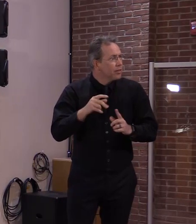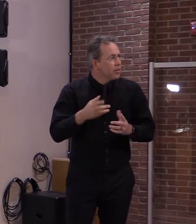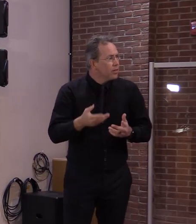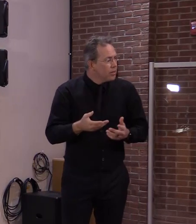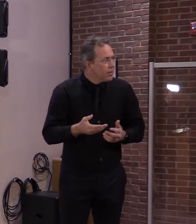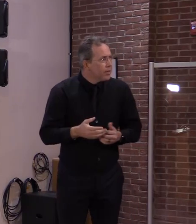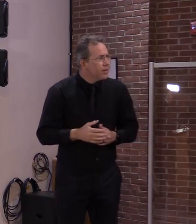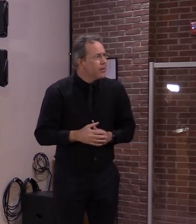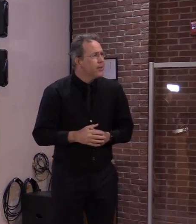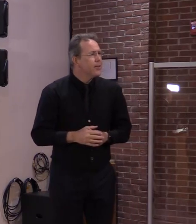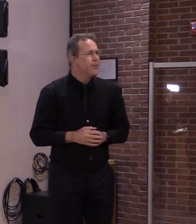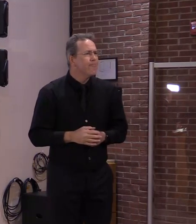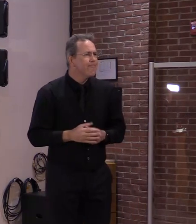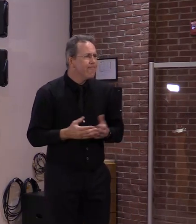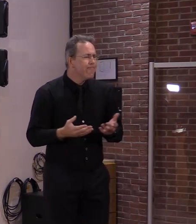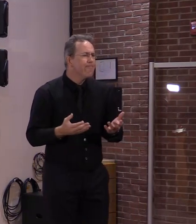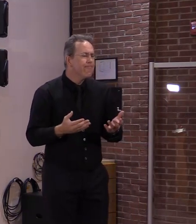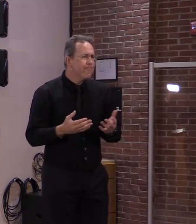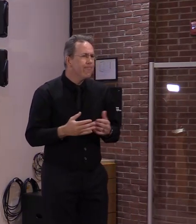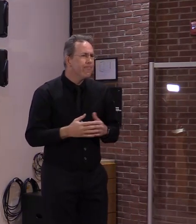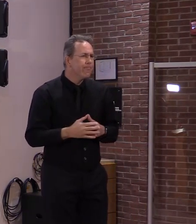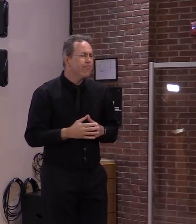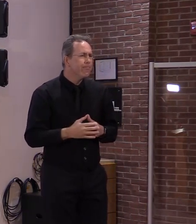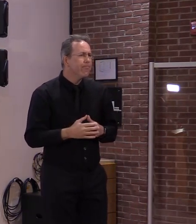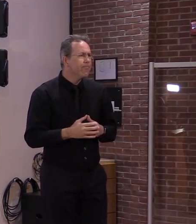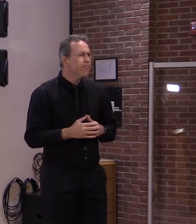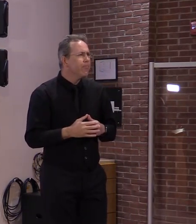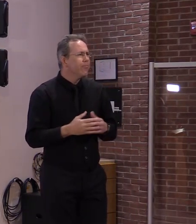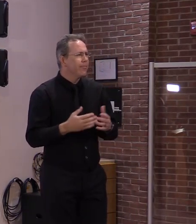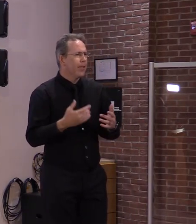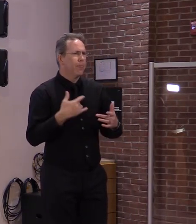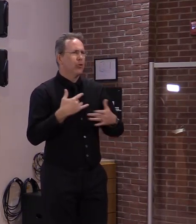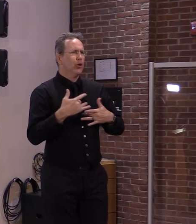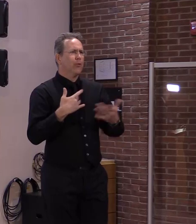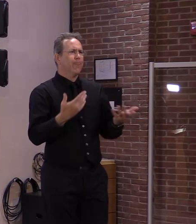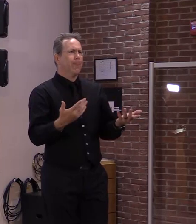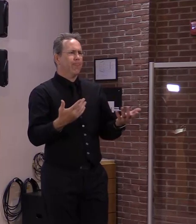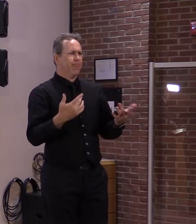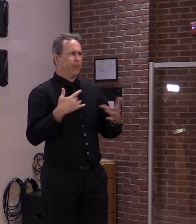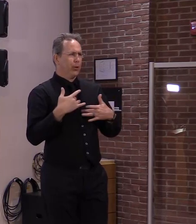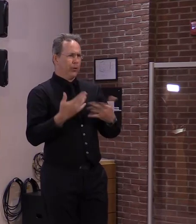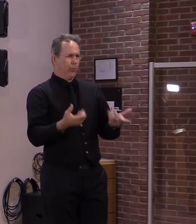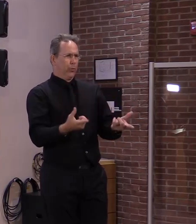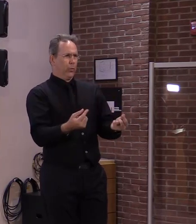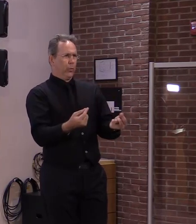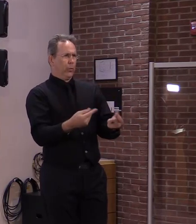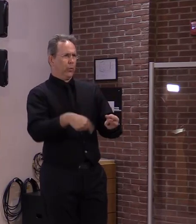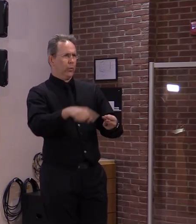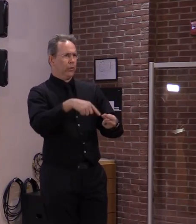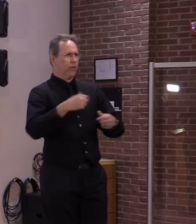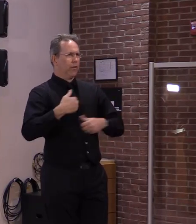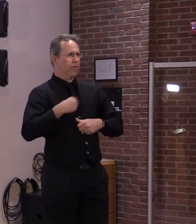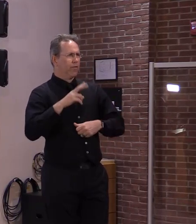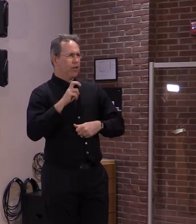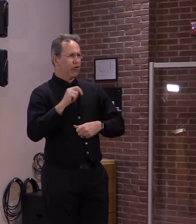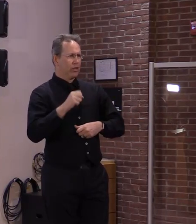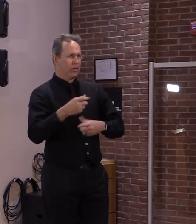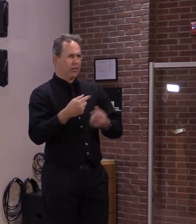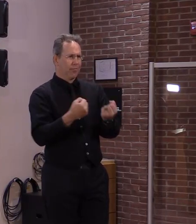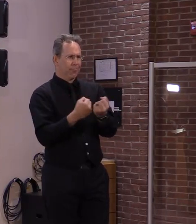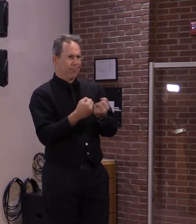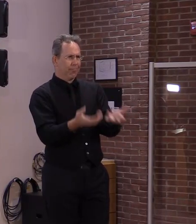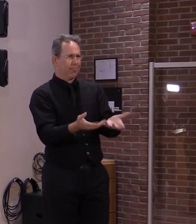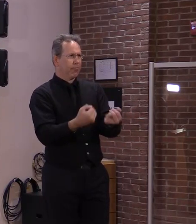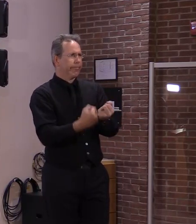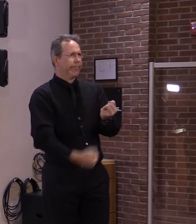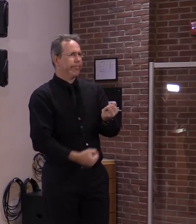continue to be concerned that one of the two issues. One, our unfunded liabilities continues to be an issue. Secondly, our